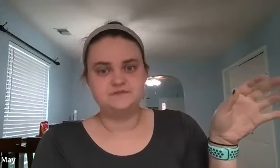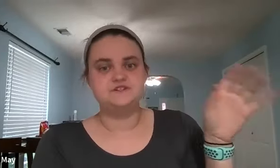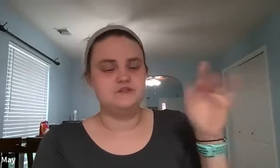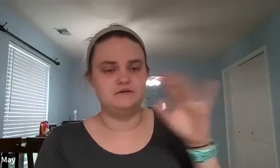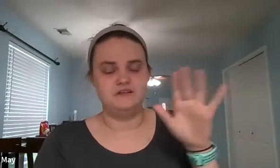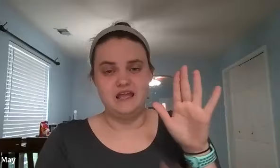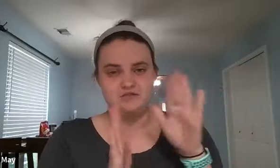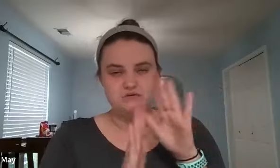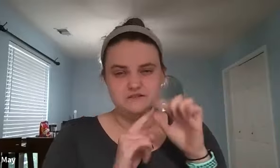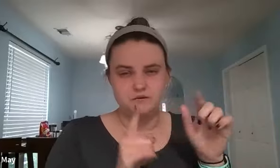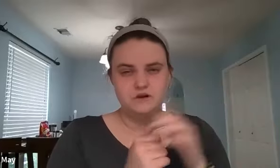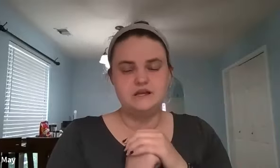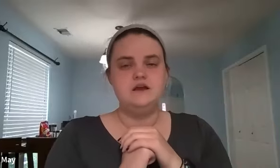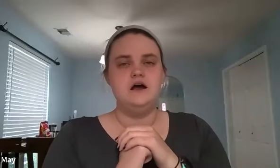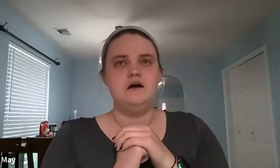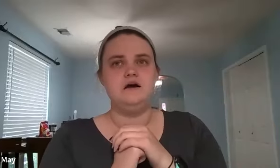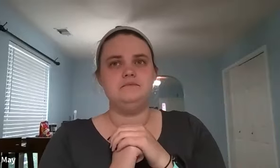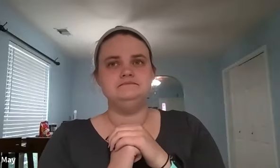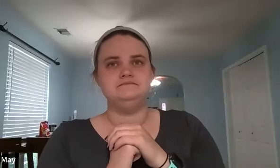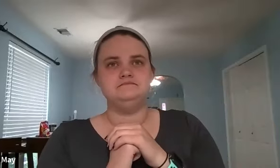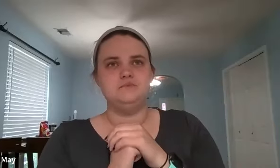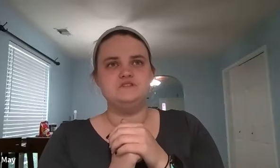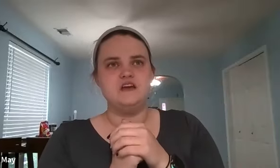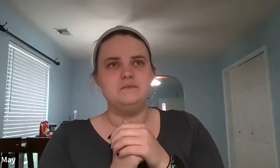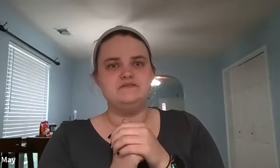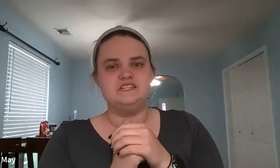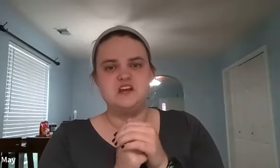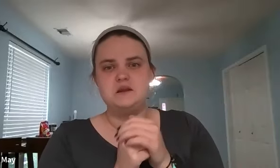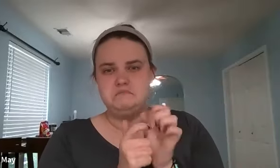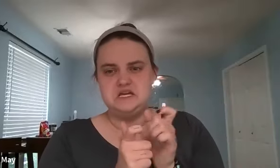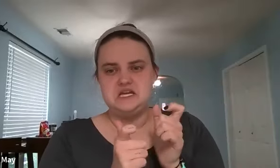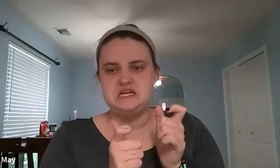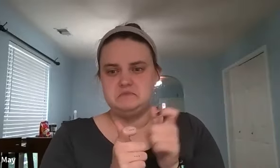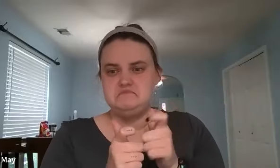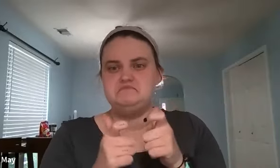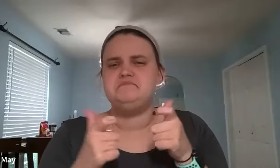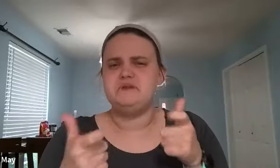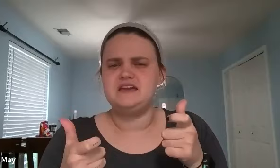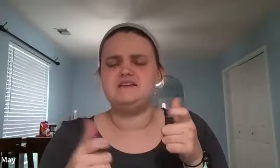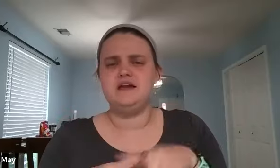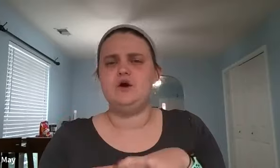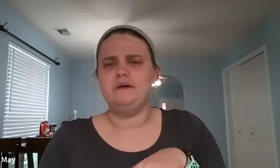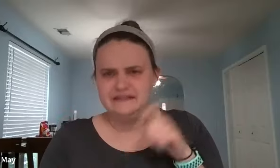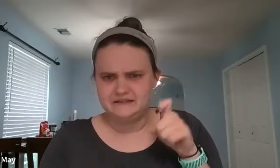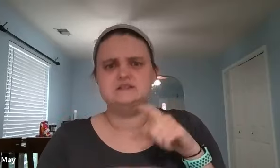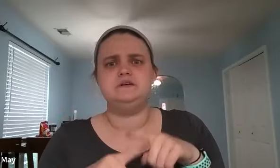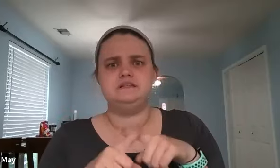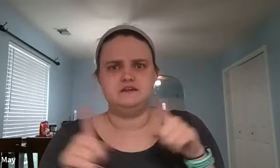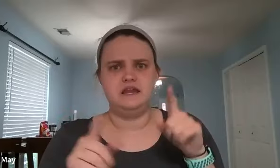So they don't really have their own different one. Most of the time, if it's not a big, like, oh, it needs to be like, I